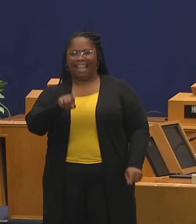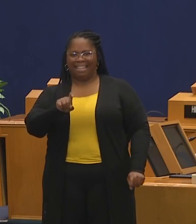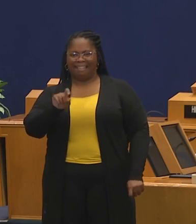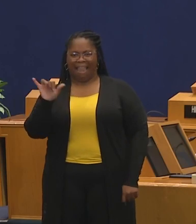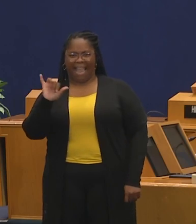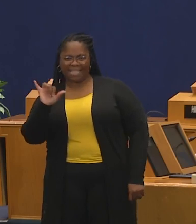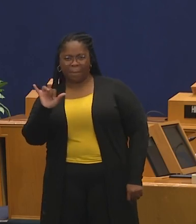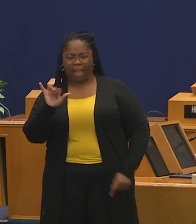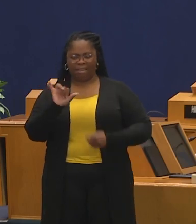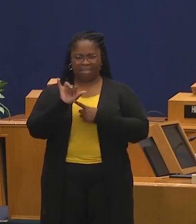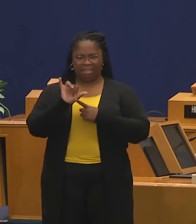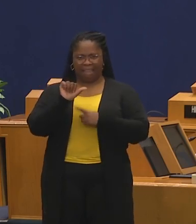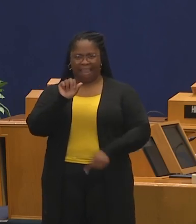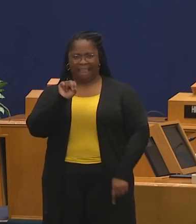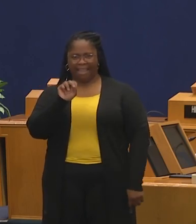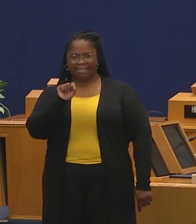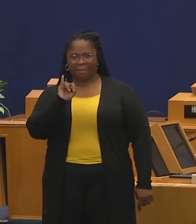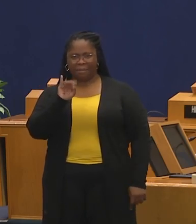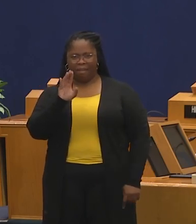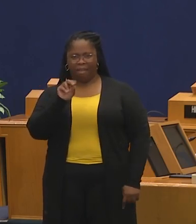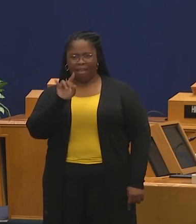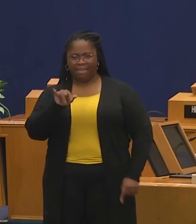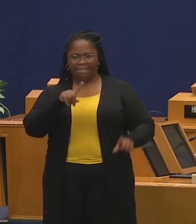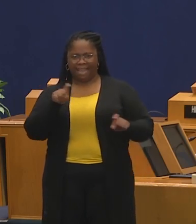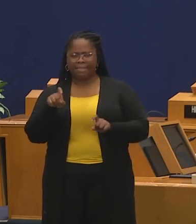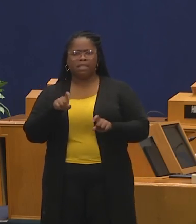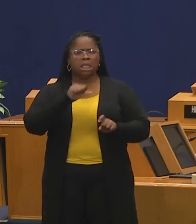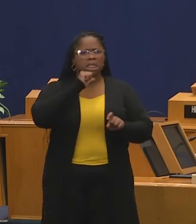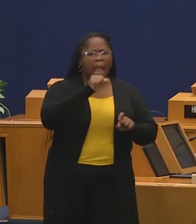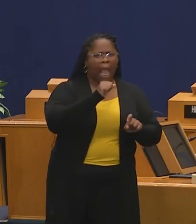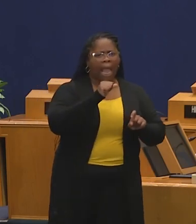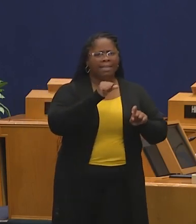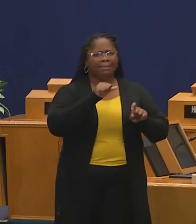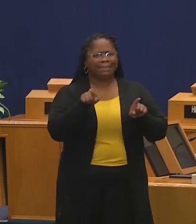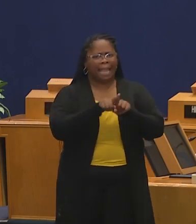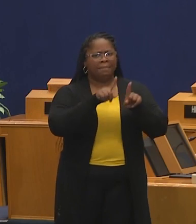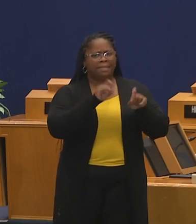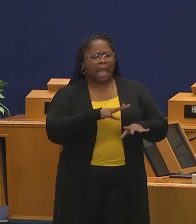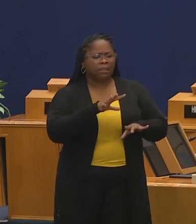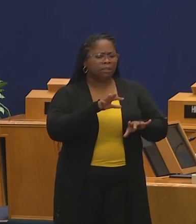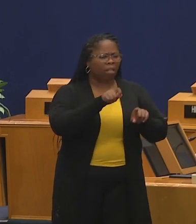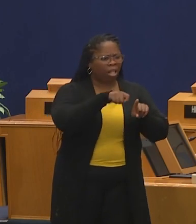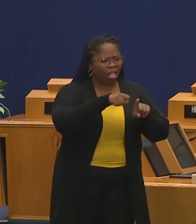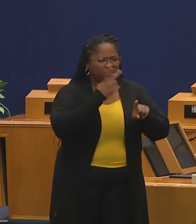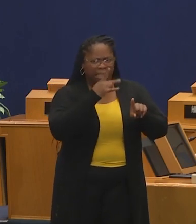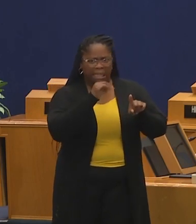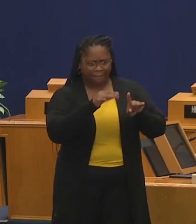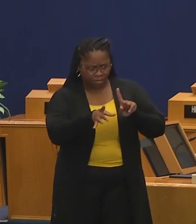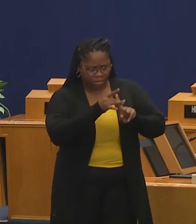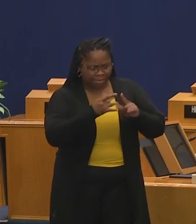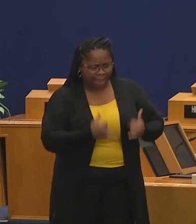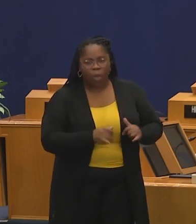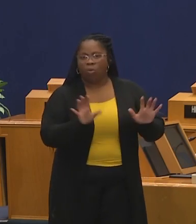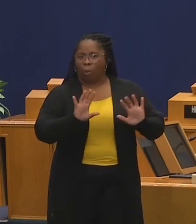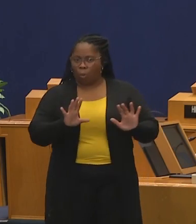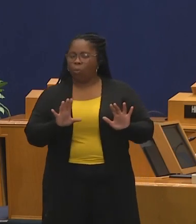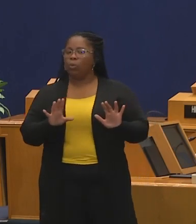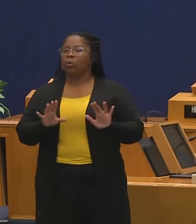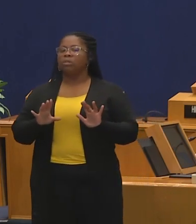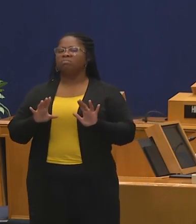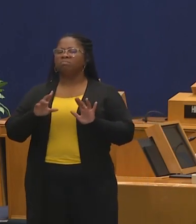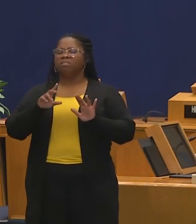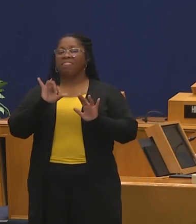use to detect whether or not you're infected at any one particular moment in time. And it's also referred to as a